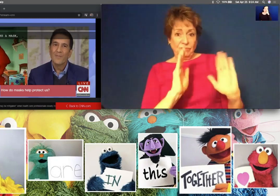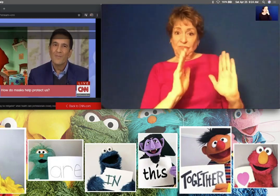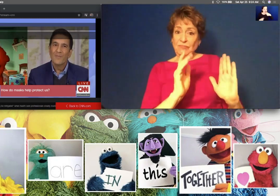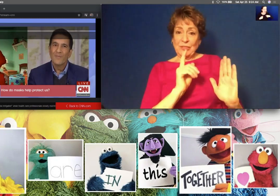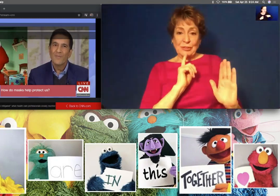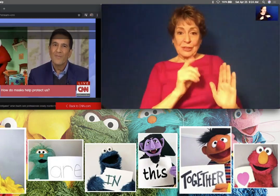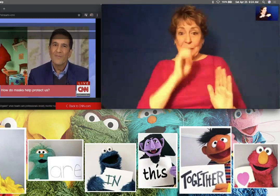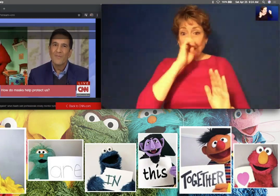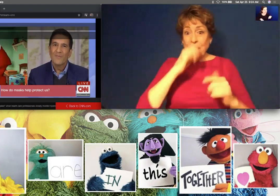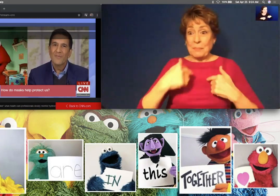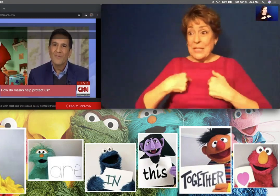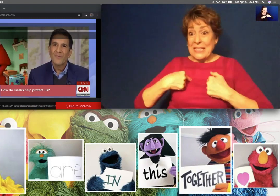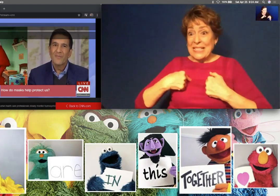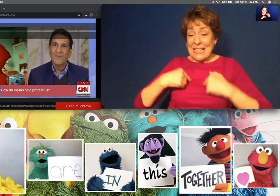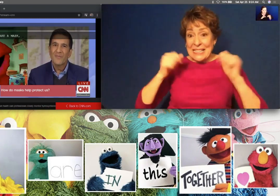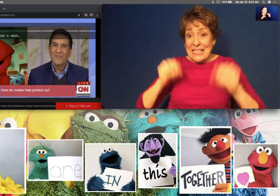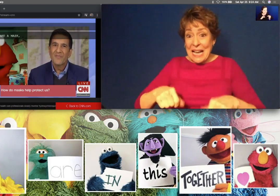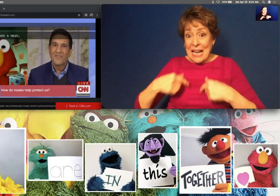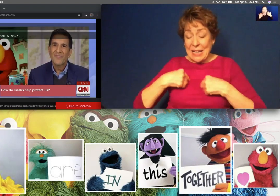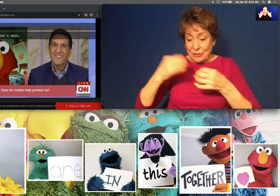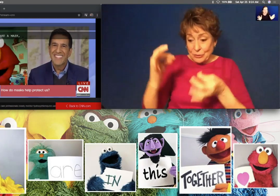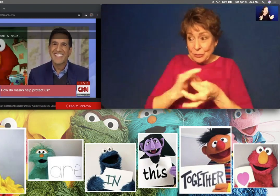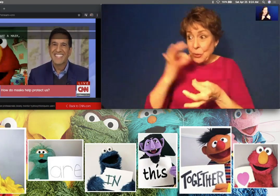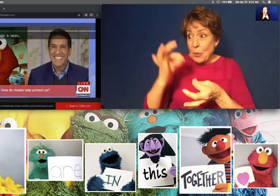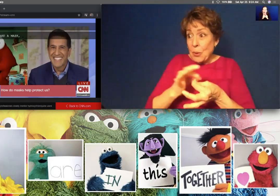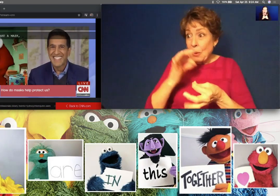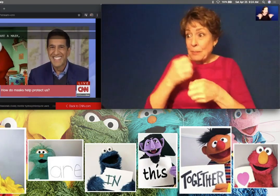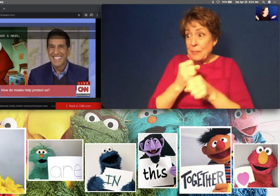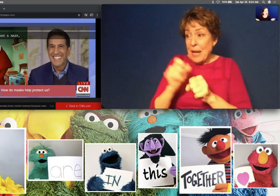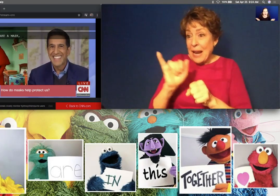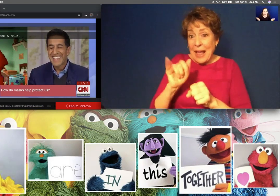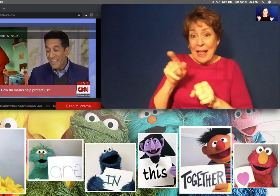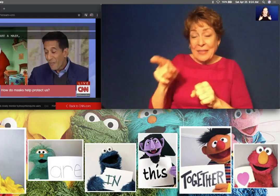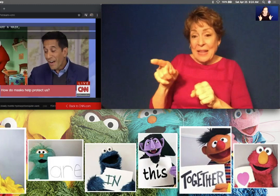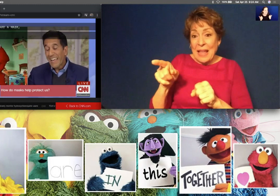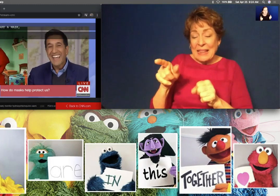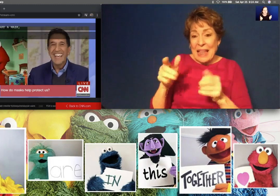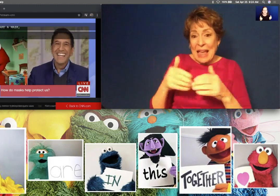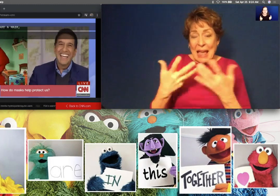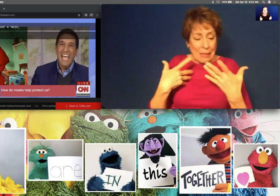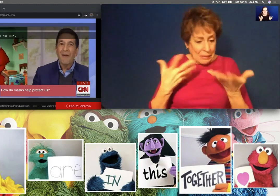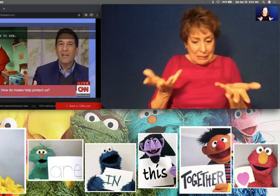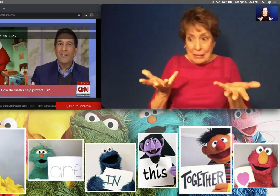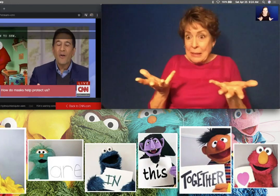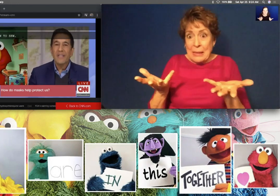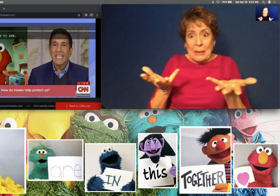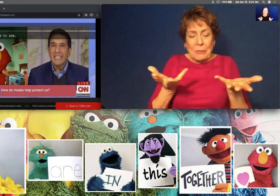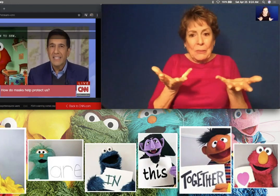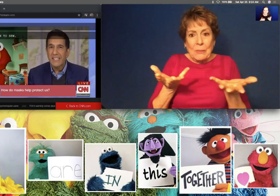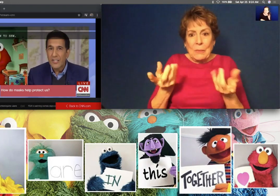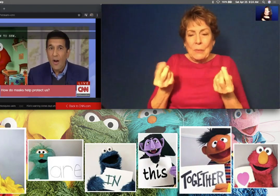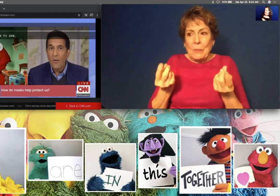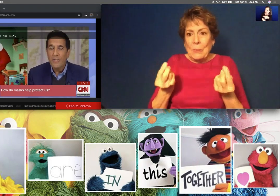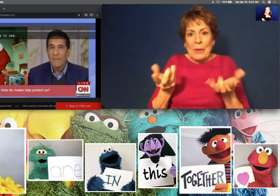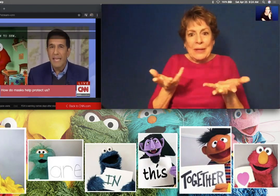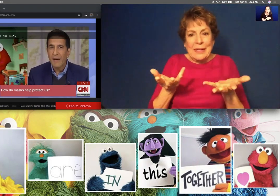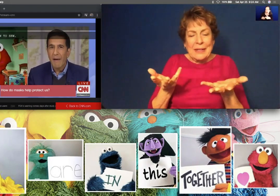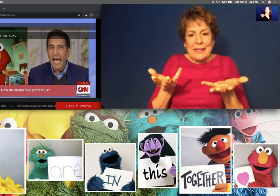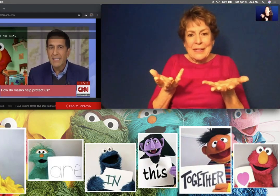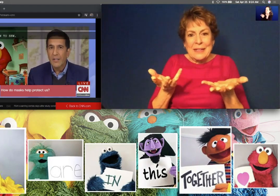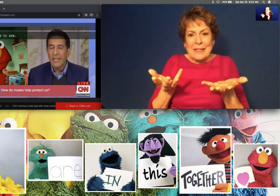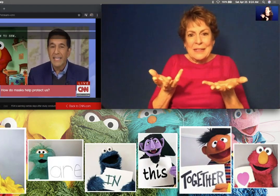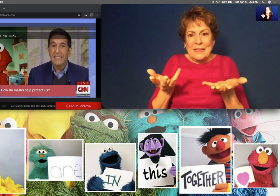Dr. Sanjay. Elmo doesn't know how to sew. Elmo's only 3.5, remember? Well, Elmo, you don't need to sew to